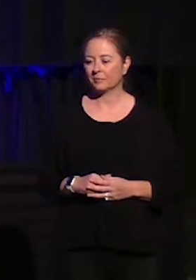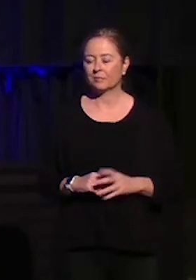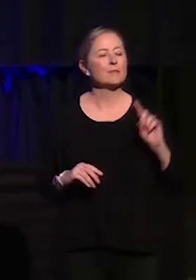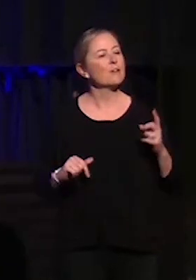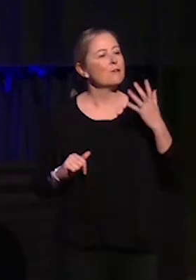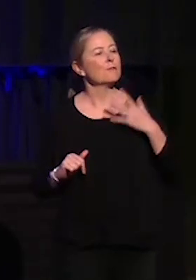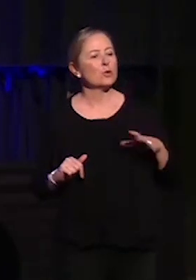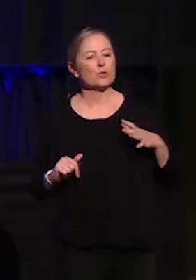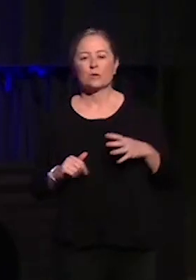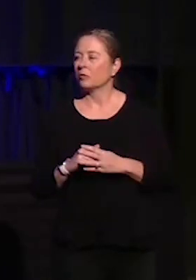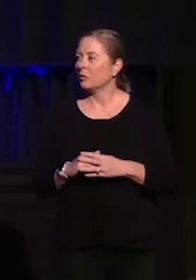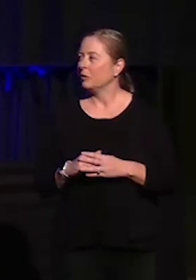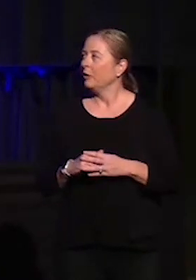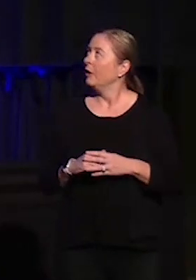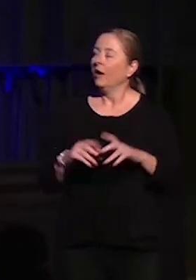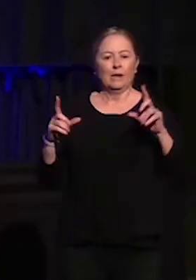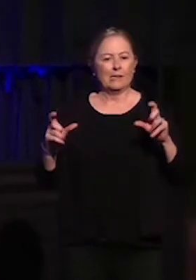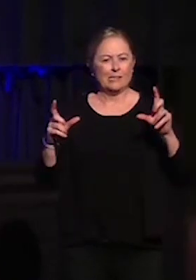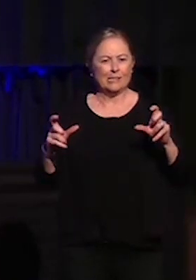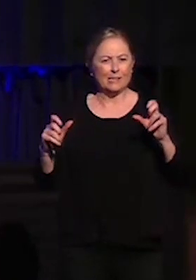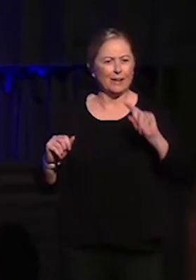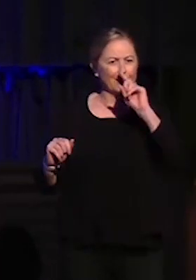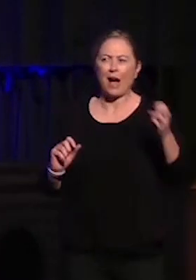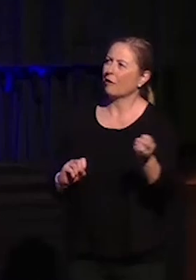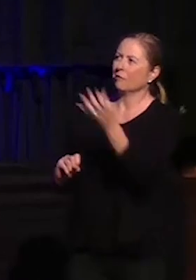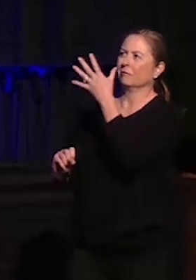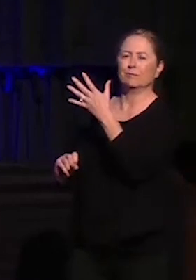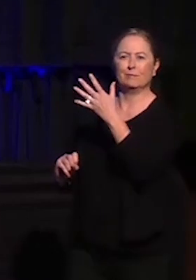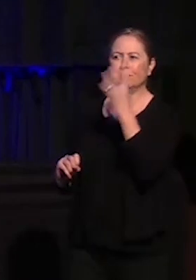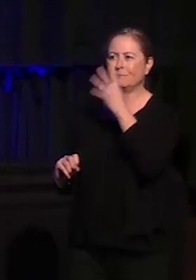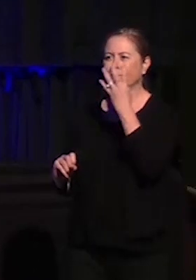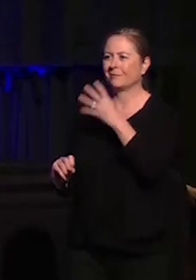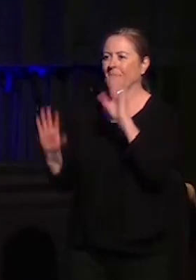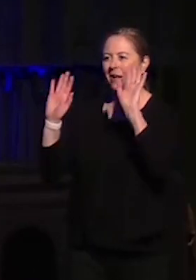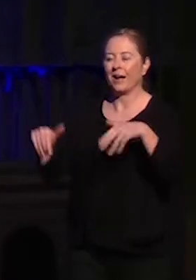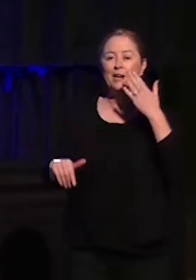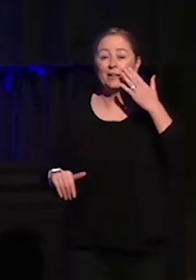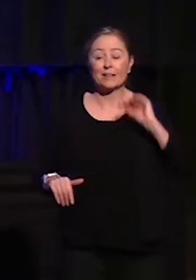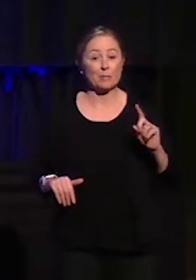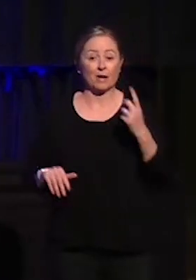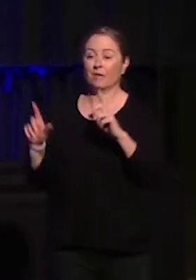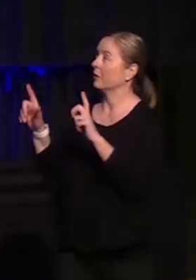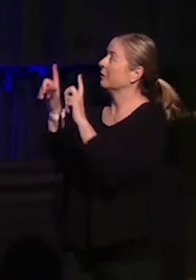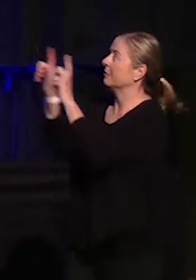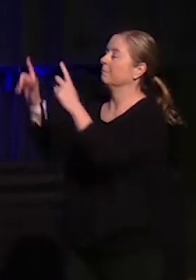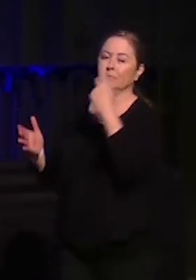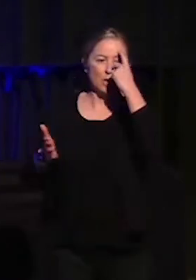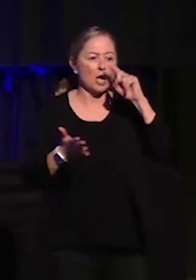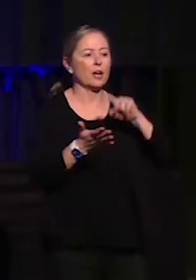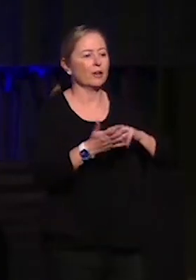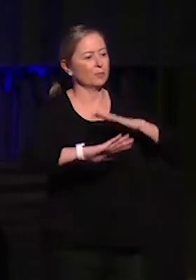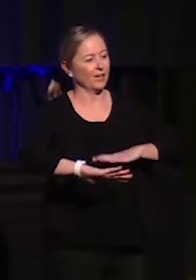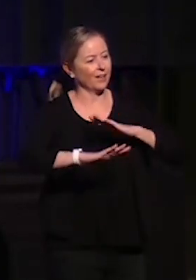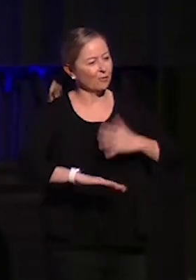I would like to change to the next slide, but I'm unable to. Um, It doesn't matter. The first slide is the acknowledgement of country. I would